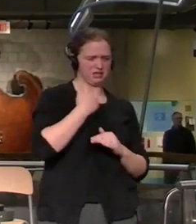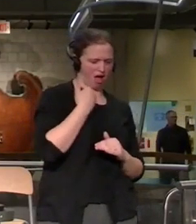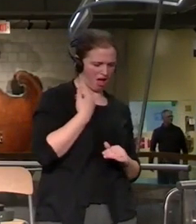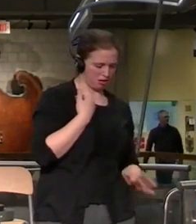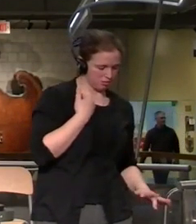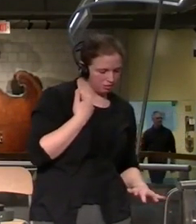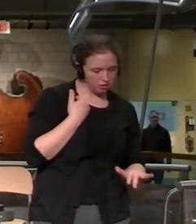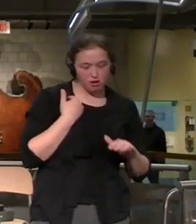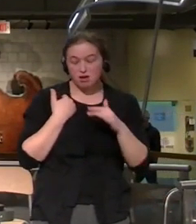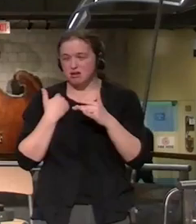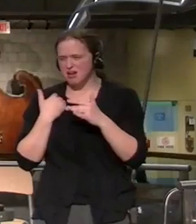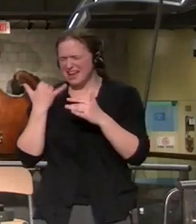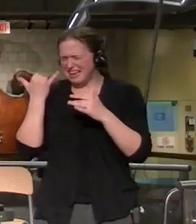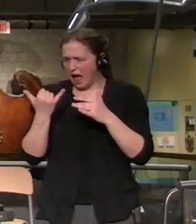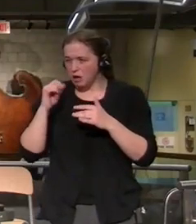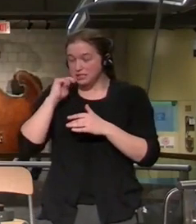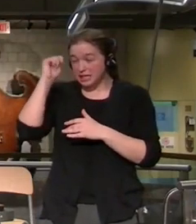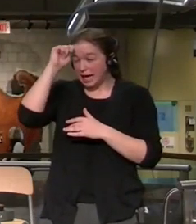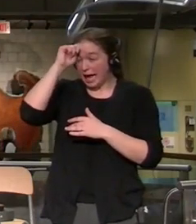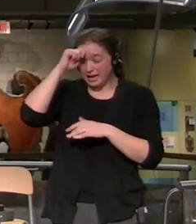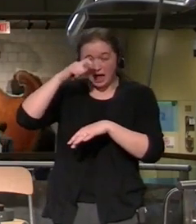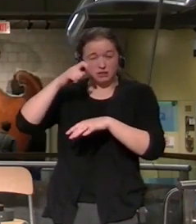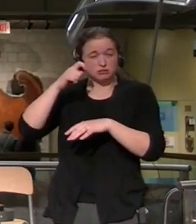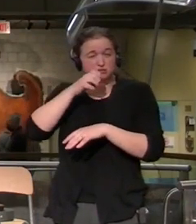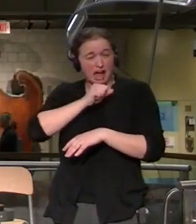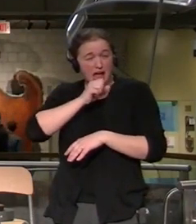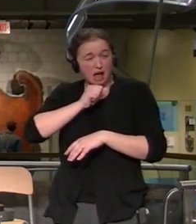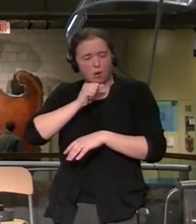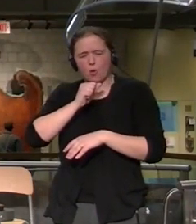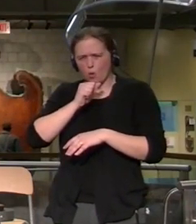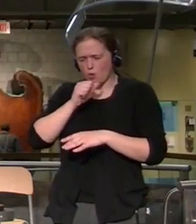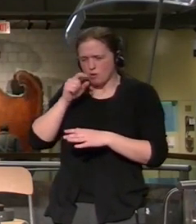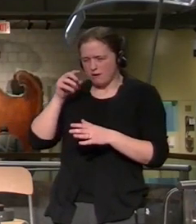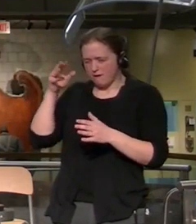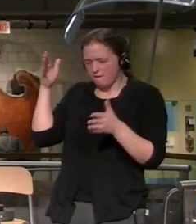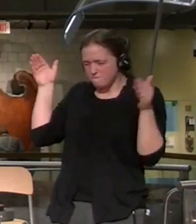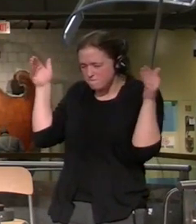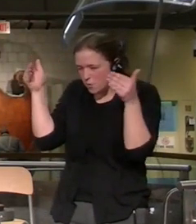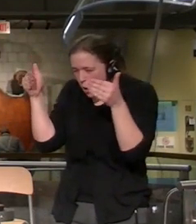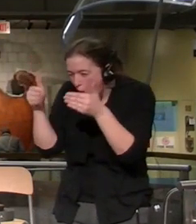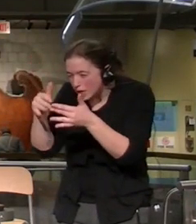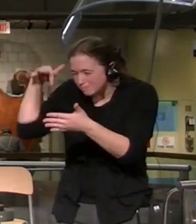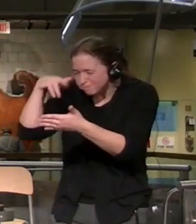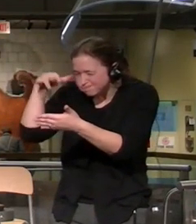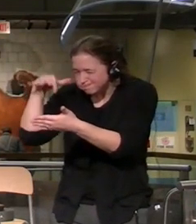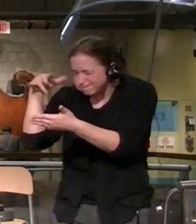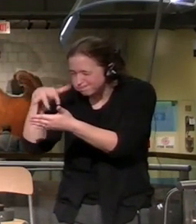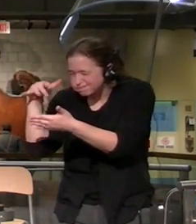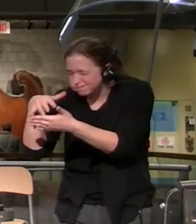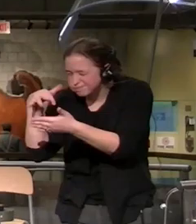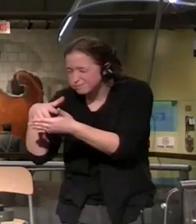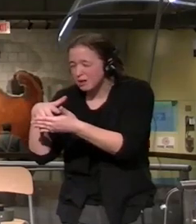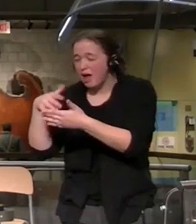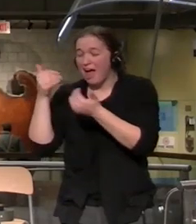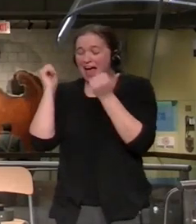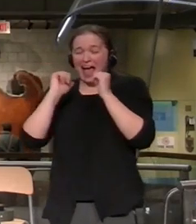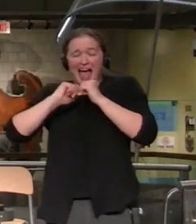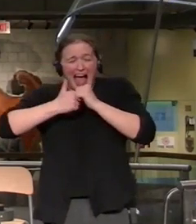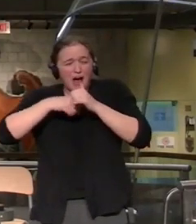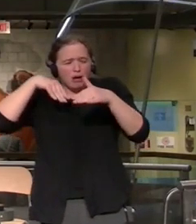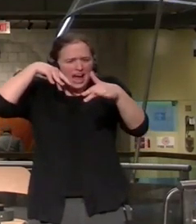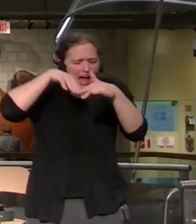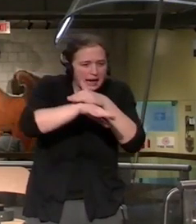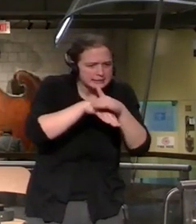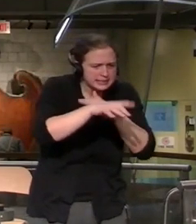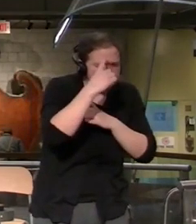more messages we can send out for people about how they can now better access their memory, how can they better anticipate, more effective